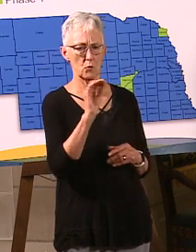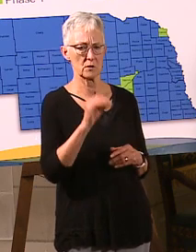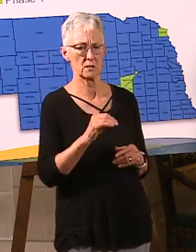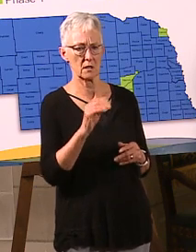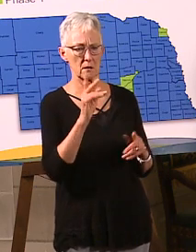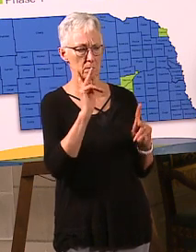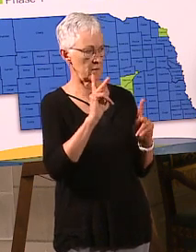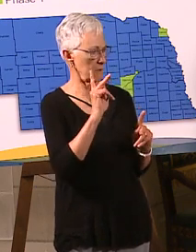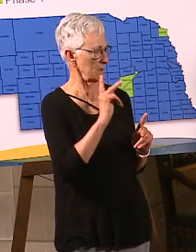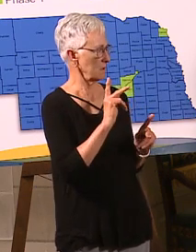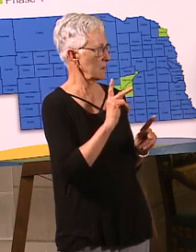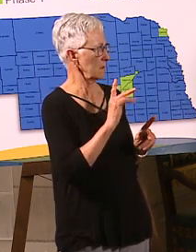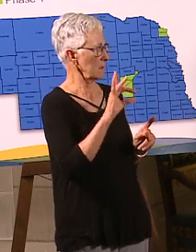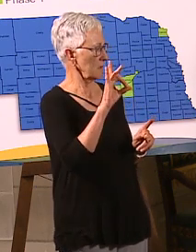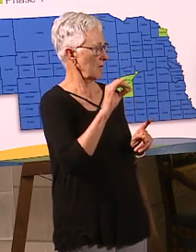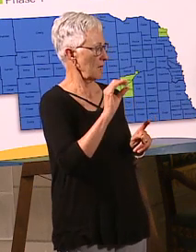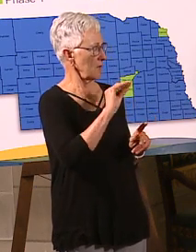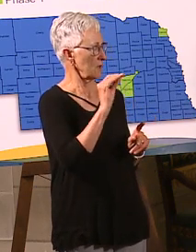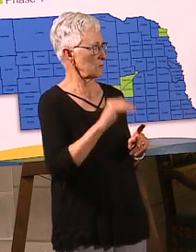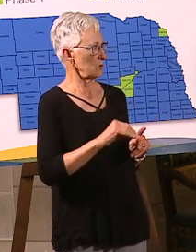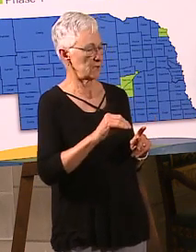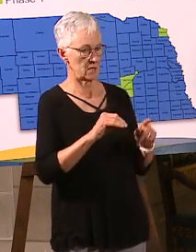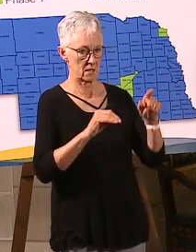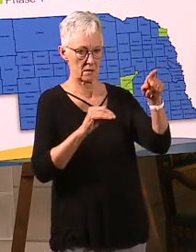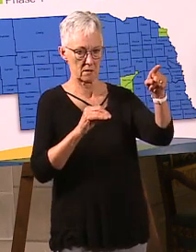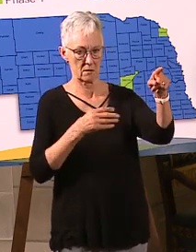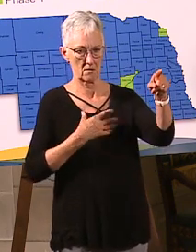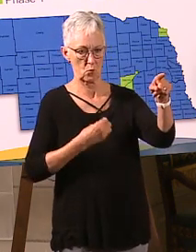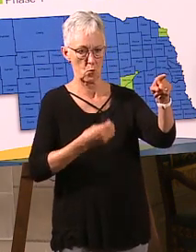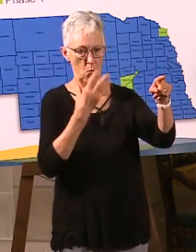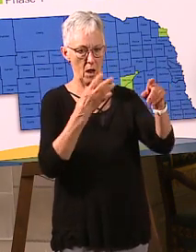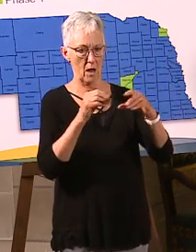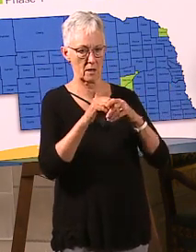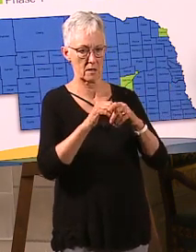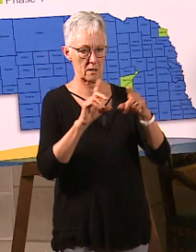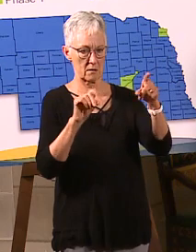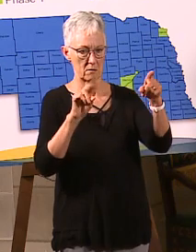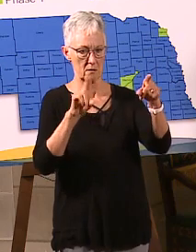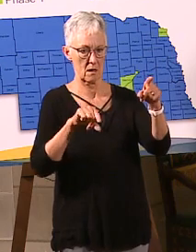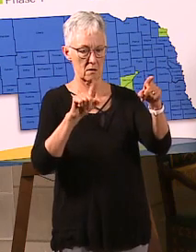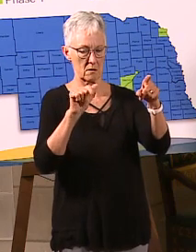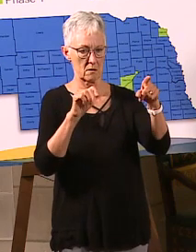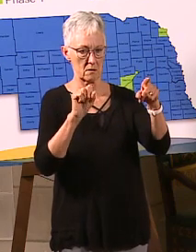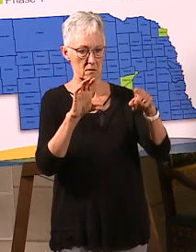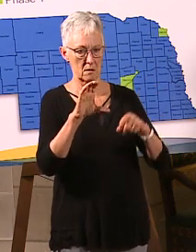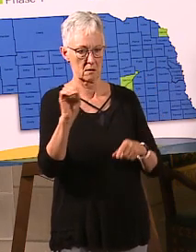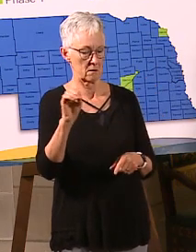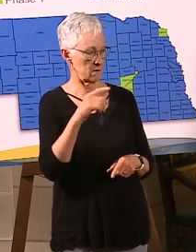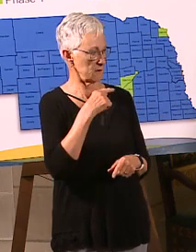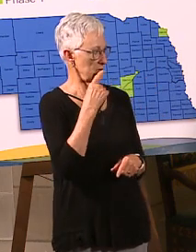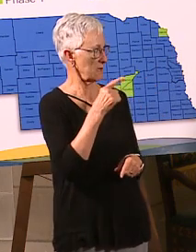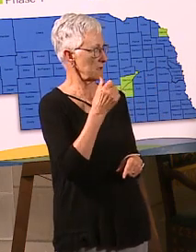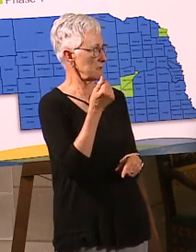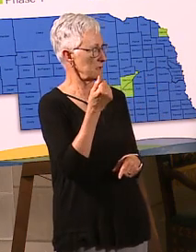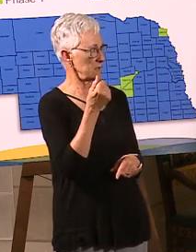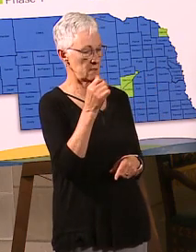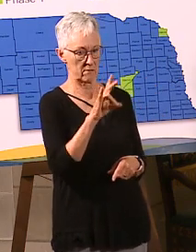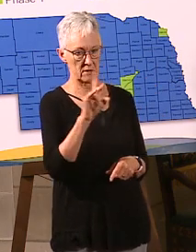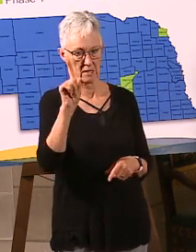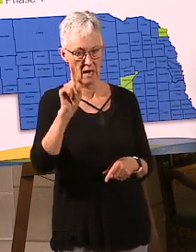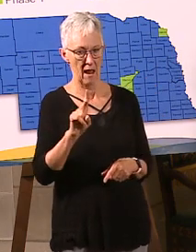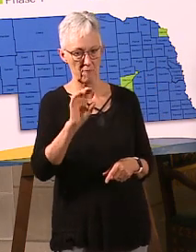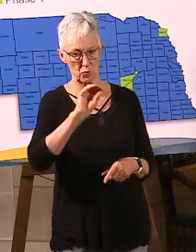that was Caucasian? 80% of the population in Douglas County is Caucasian, and they made up 17.5% of the